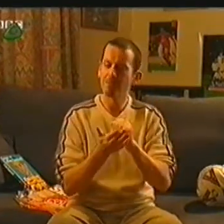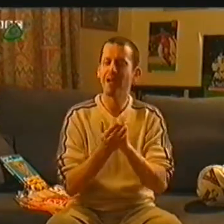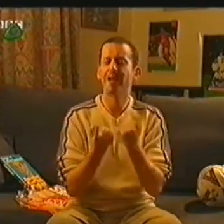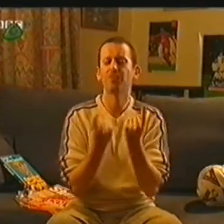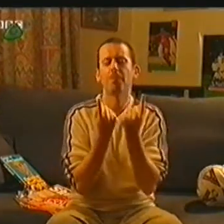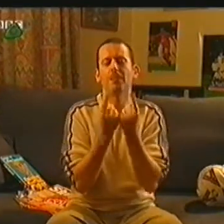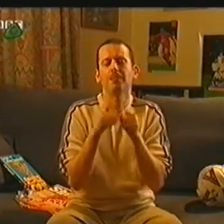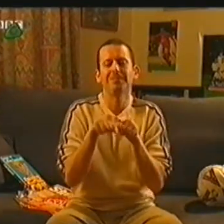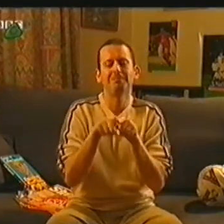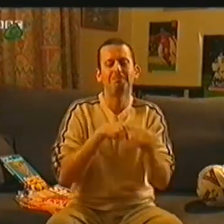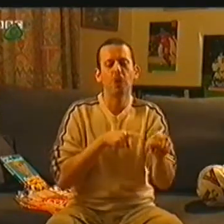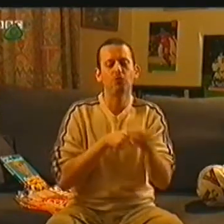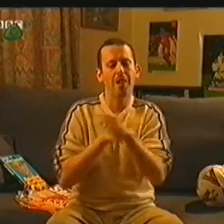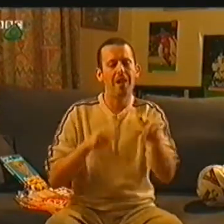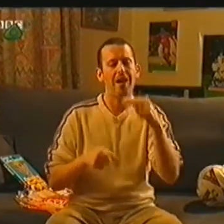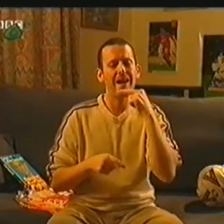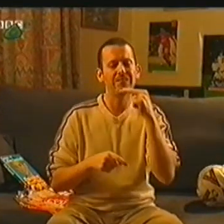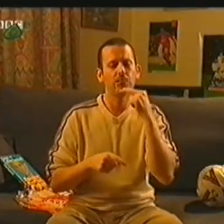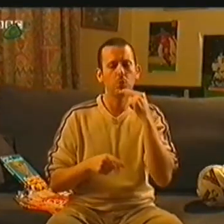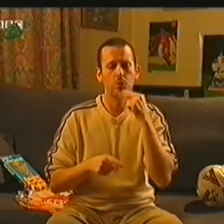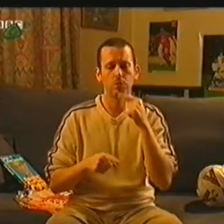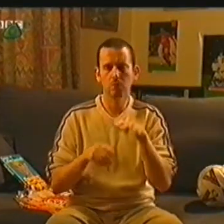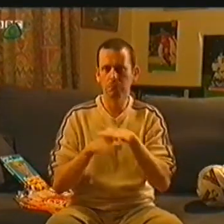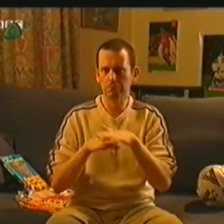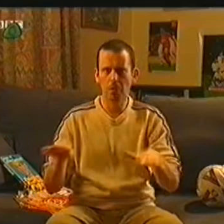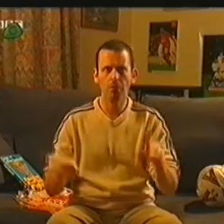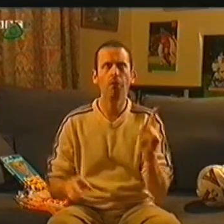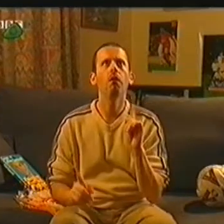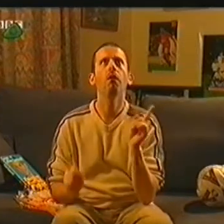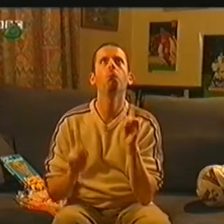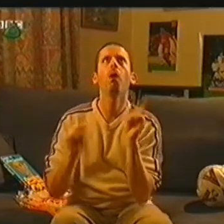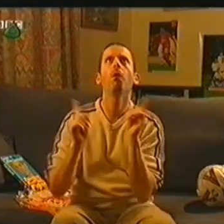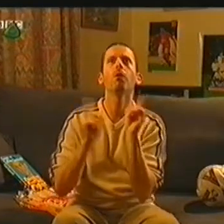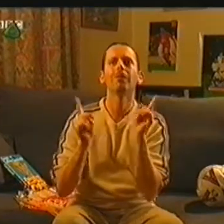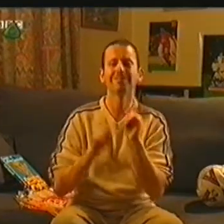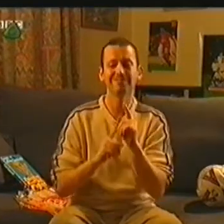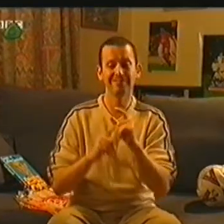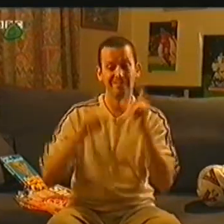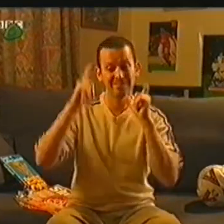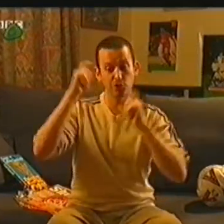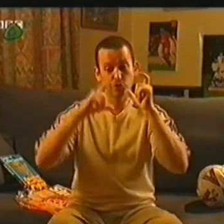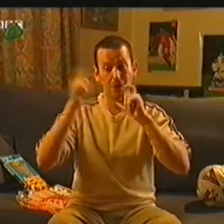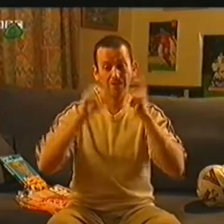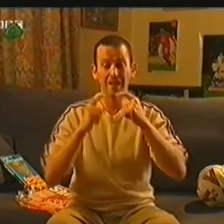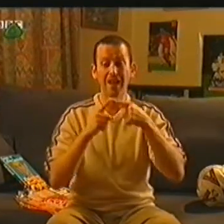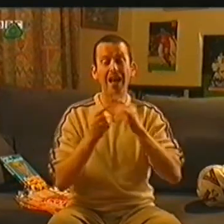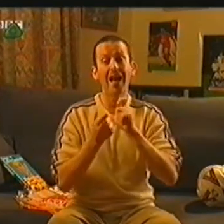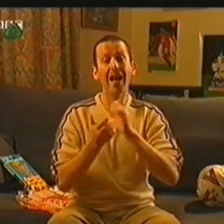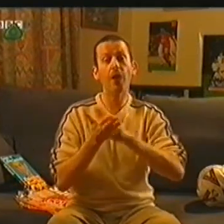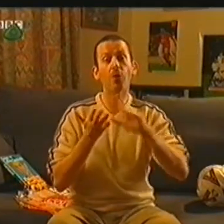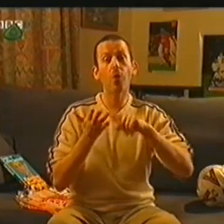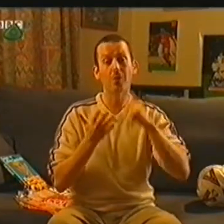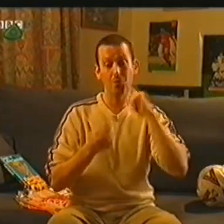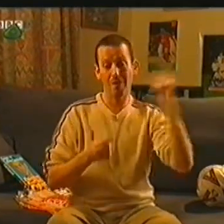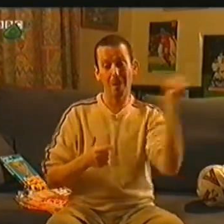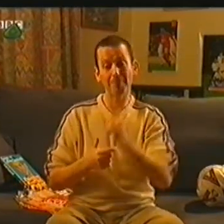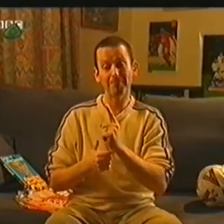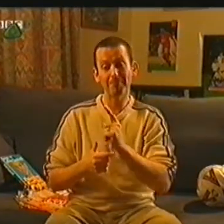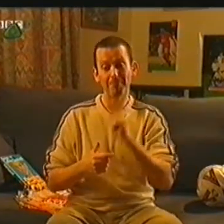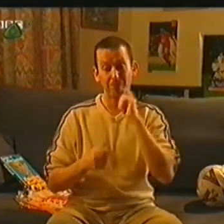"Now for some exciting news," said Mr. Henry. "There is to be a special feature about the school in the Echo this week.